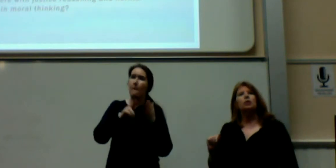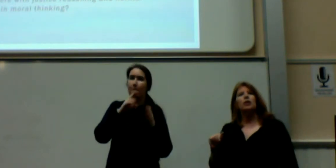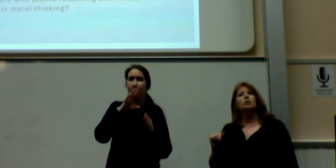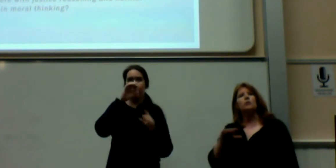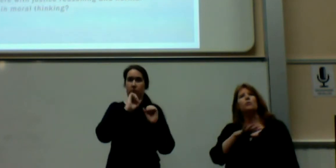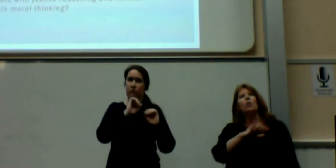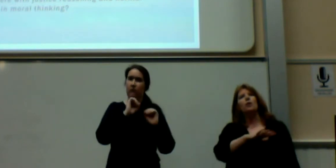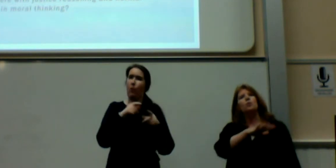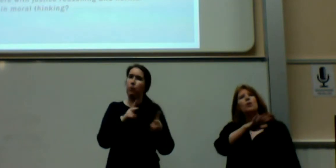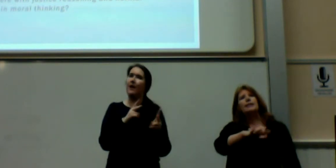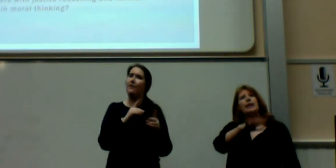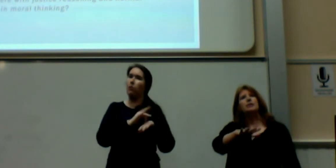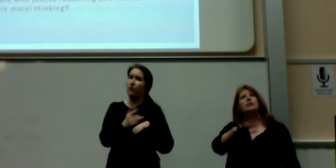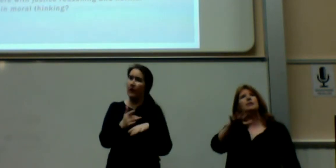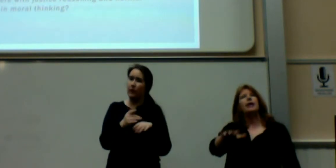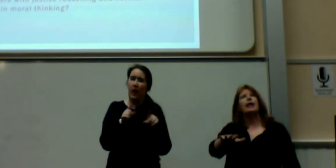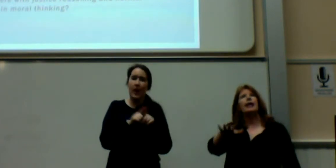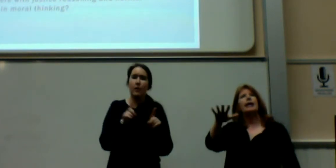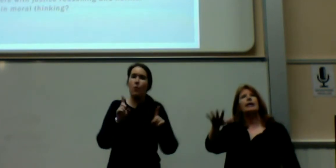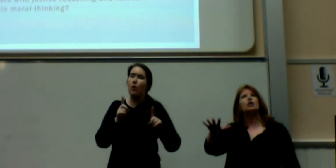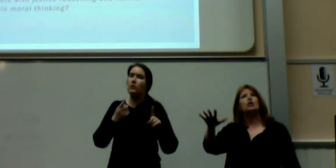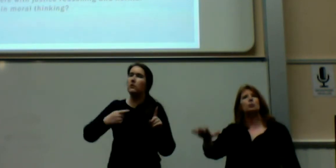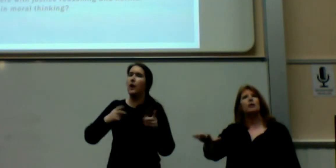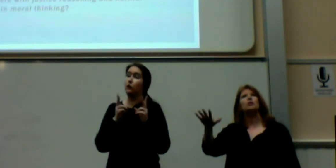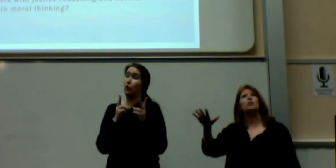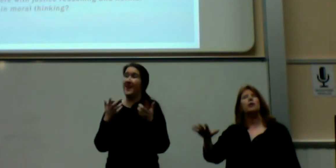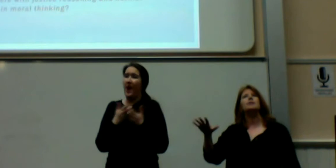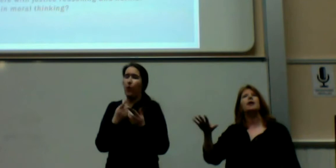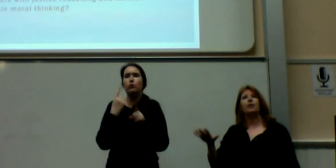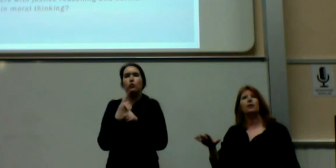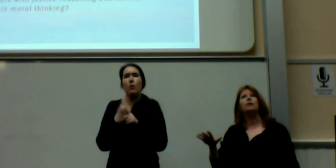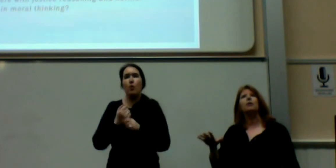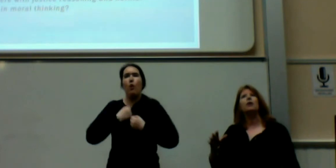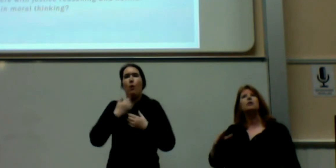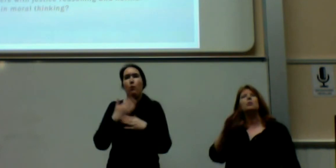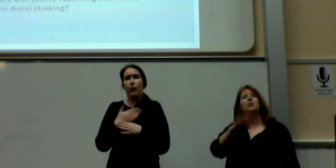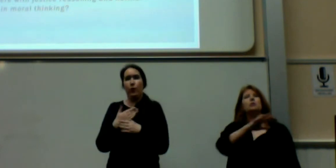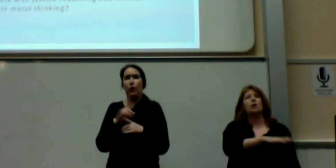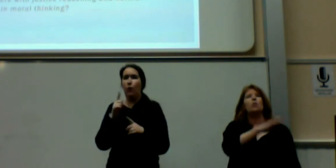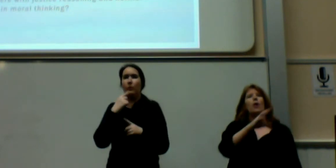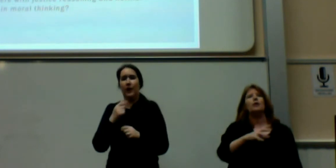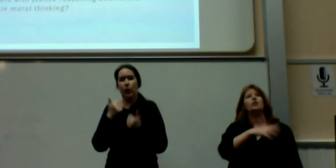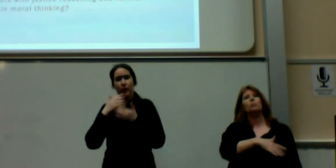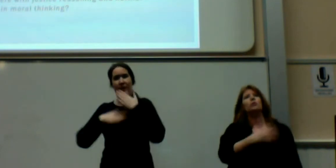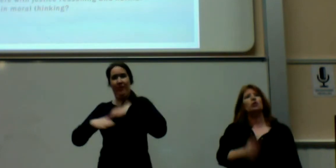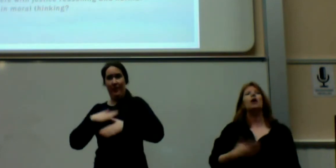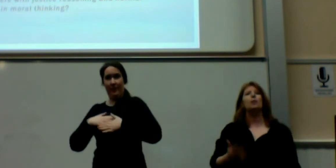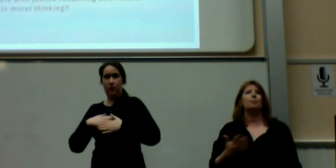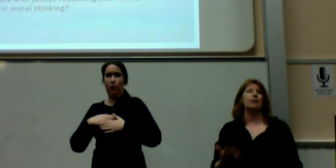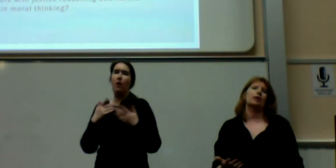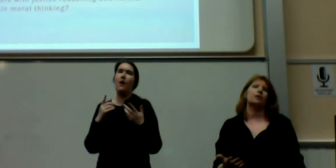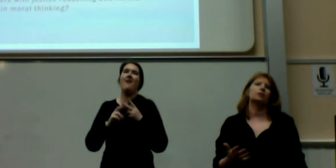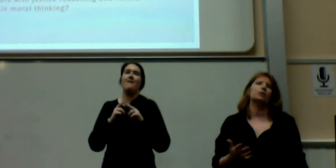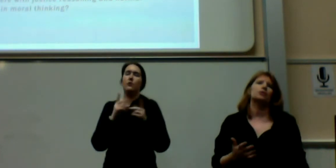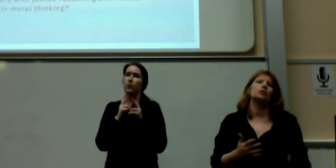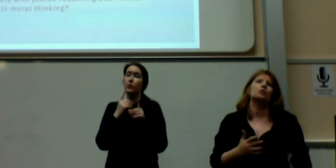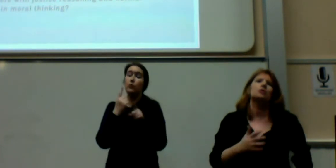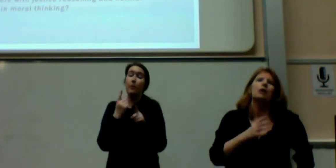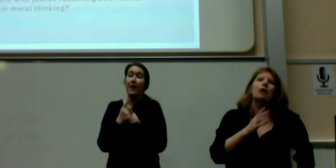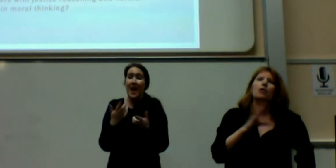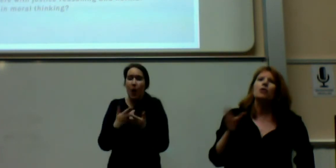basically, if you look at sort of what we tend to say in interpreting as what is ethical, to what degree when interpreters talk about making